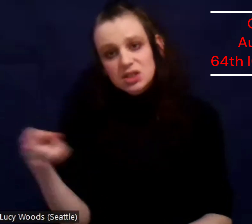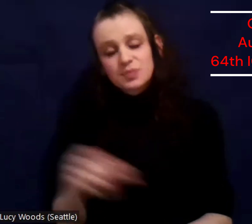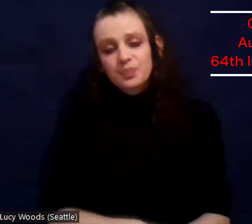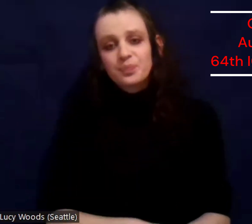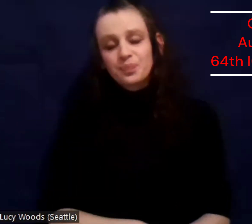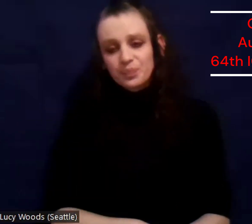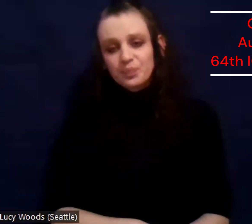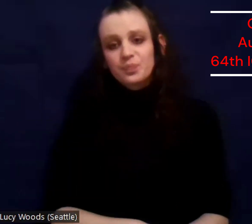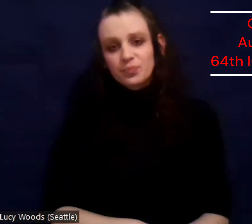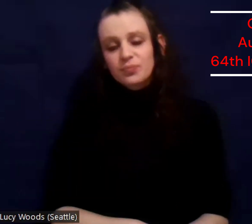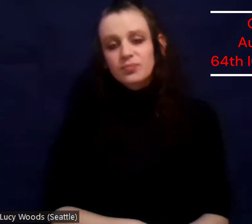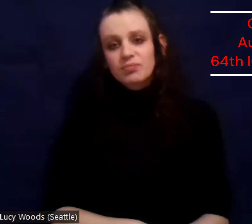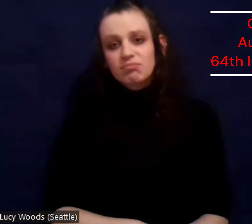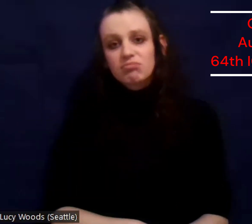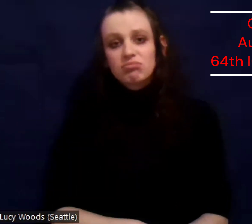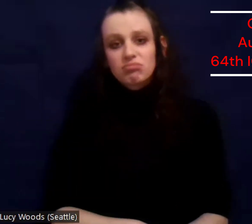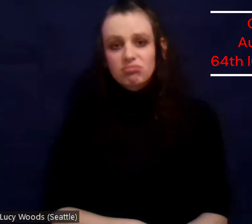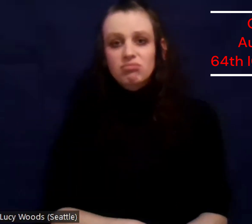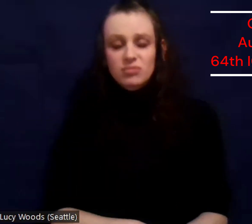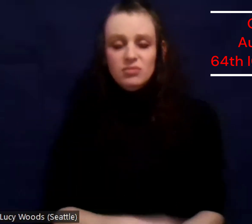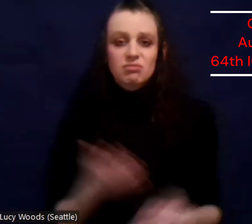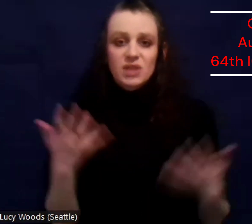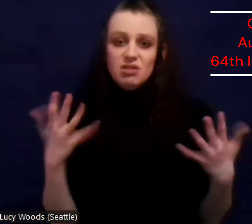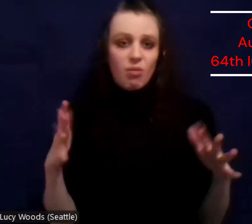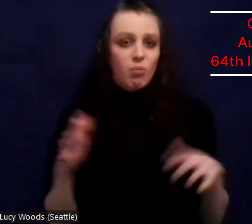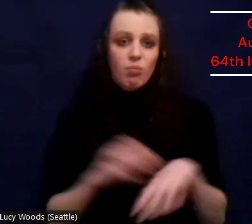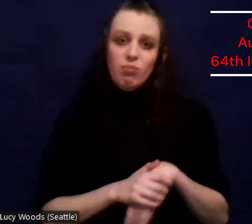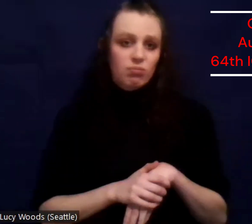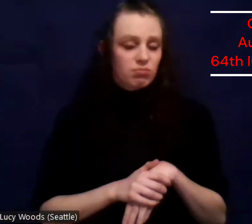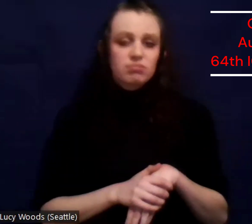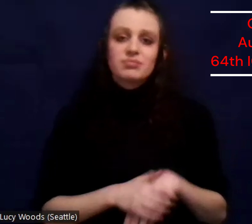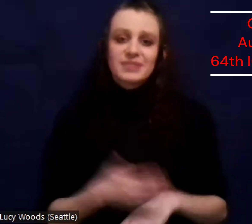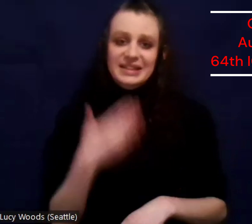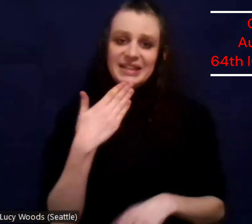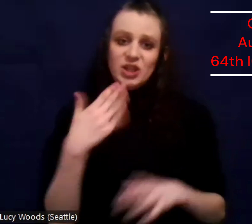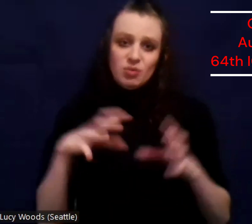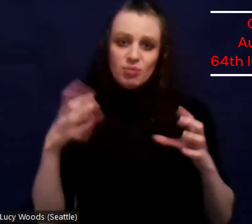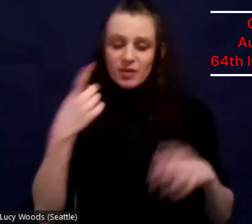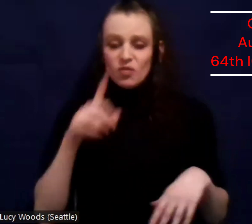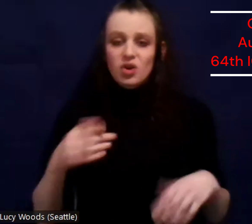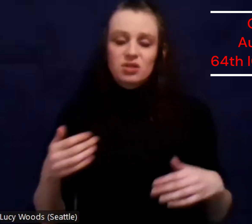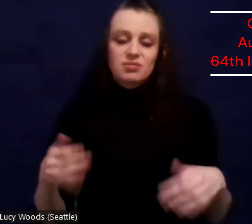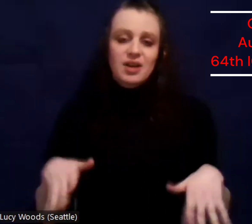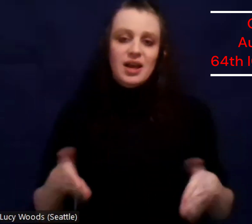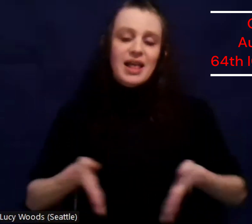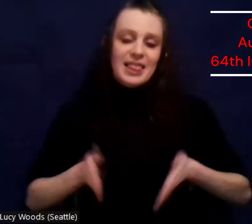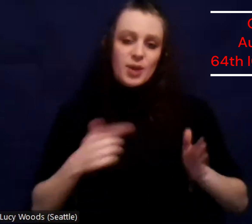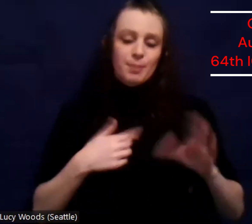Um, yeah, and that's all you got for me. Thank you very much for having me. I appreciate it.